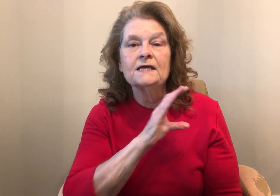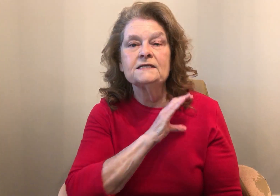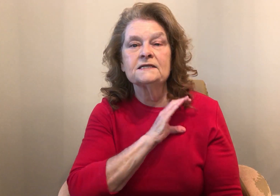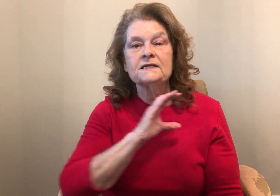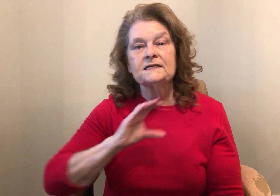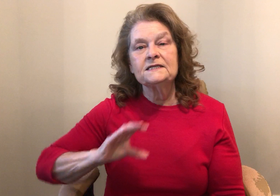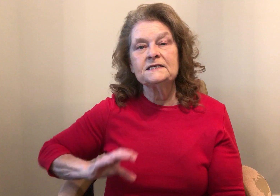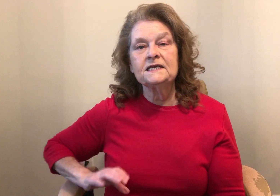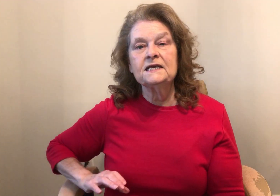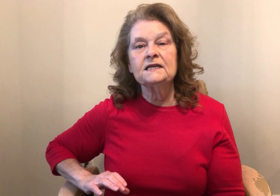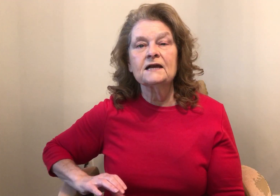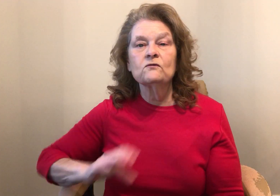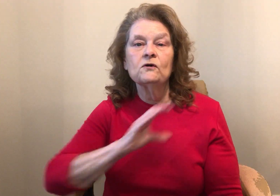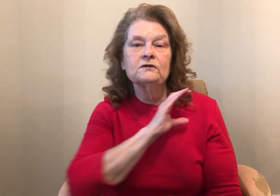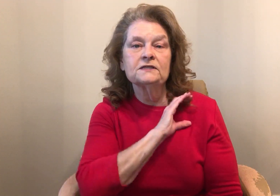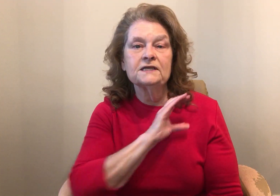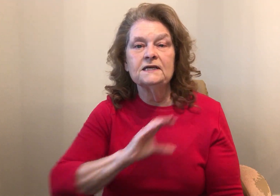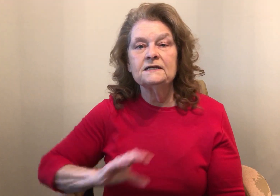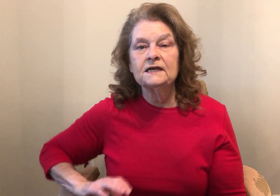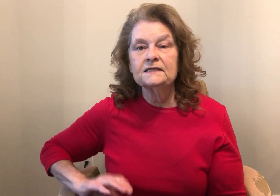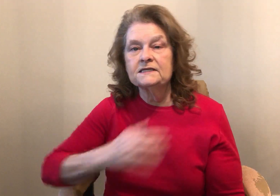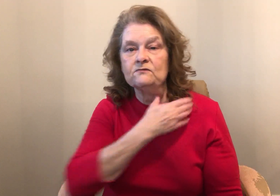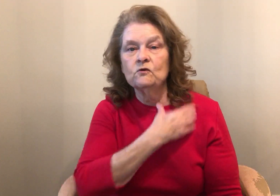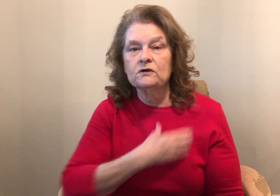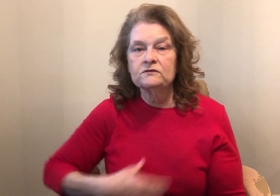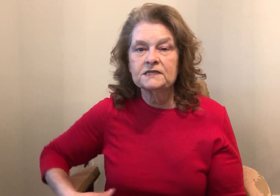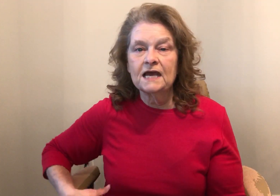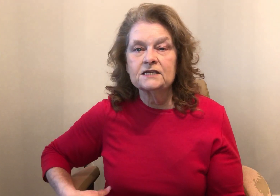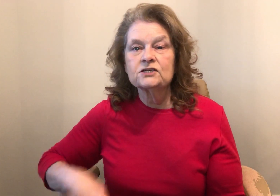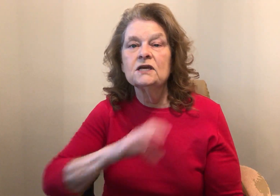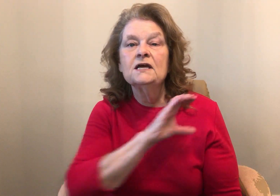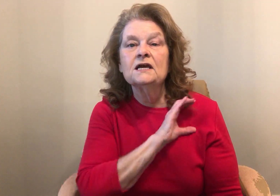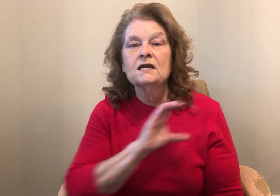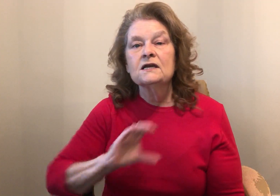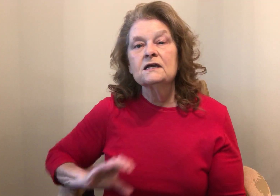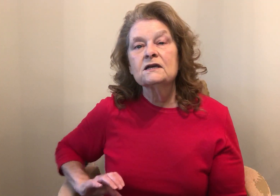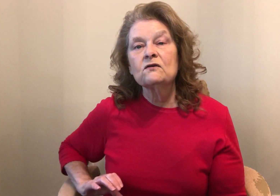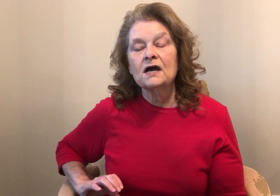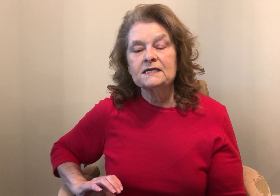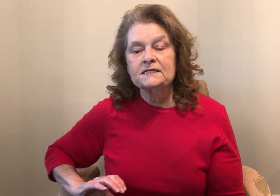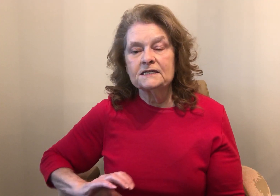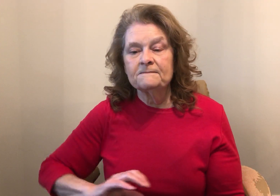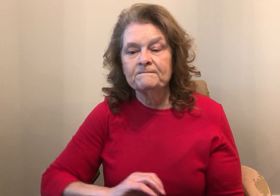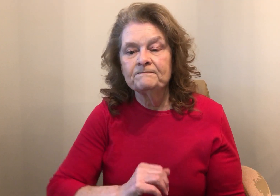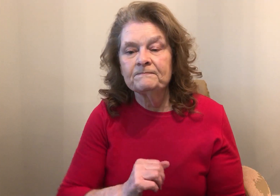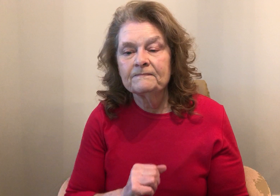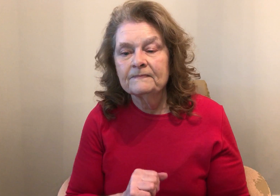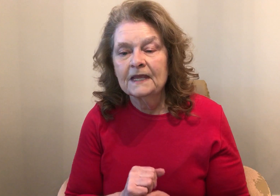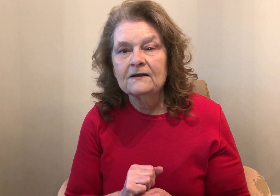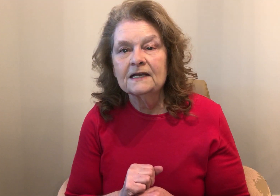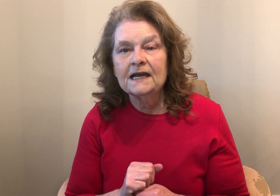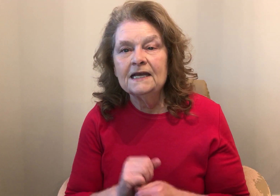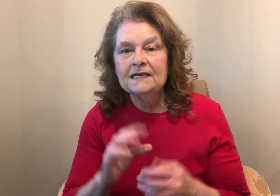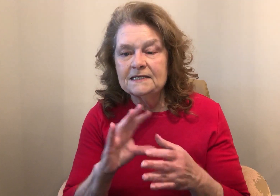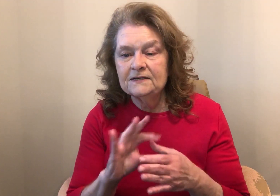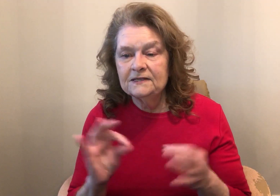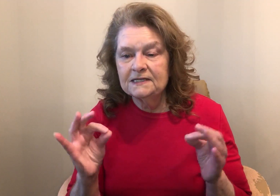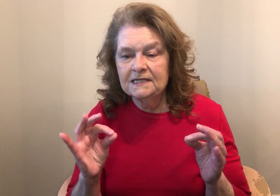Christ. C like royalty, like this royal sash. Christ. Okay, let's do this